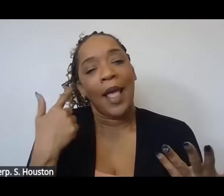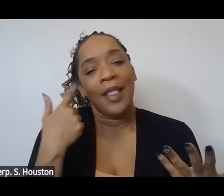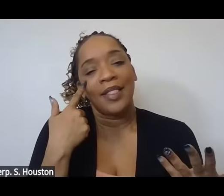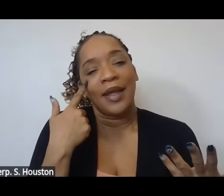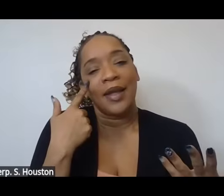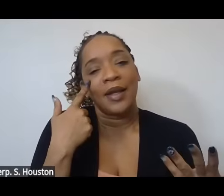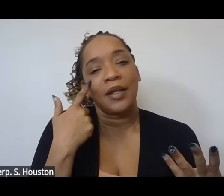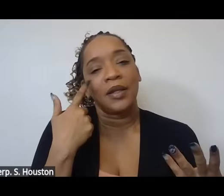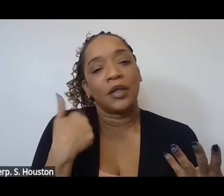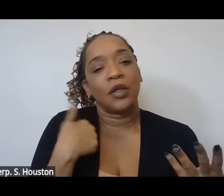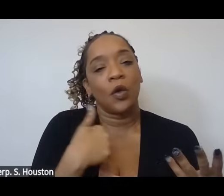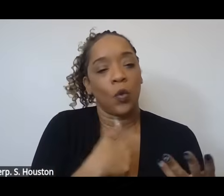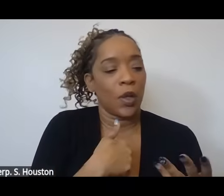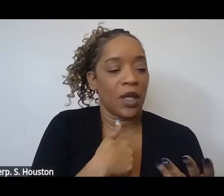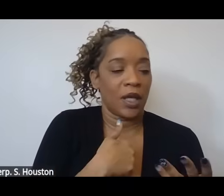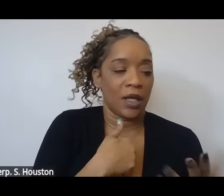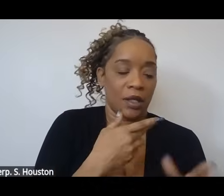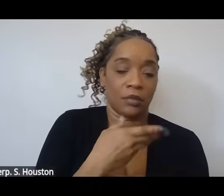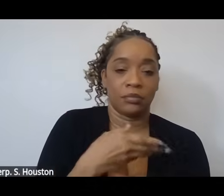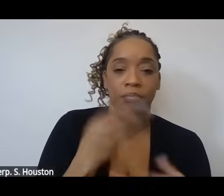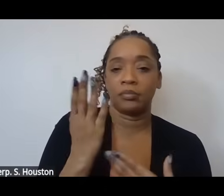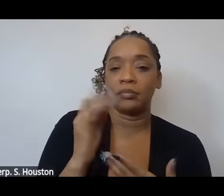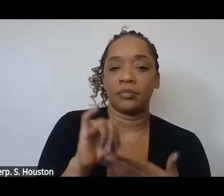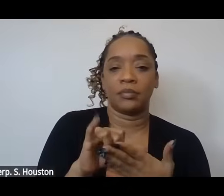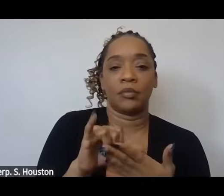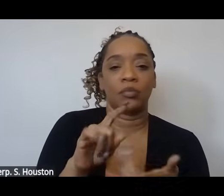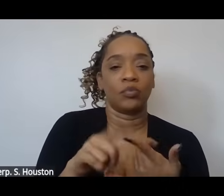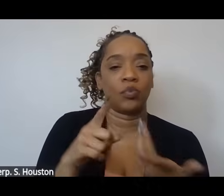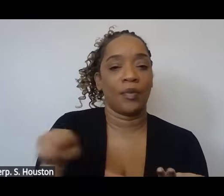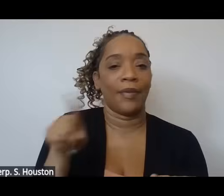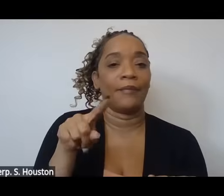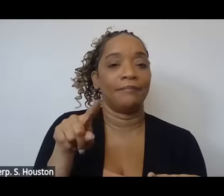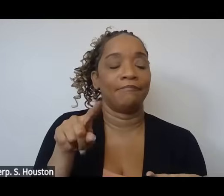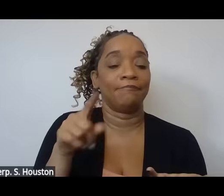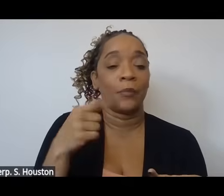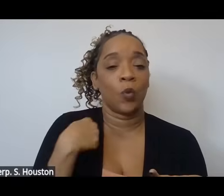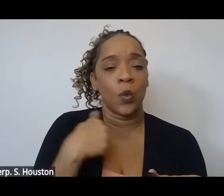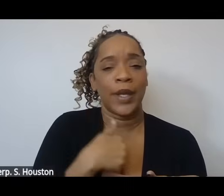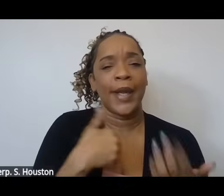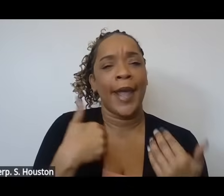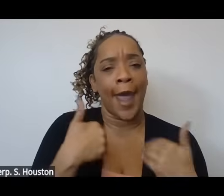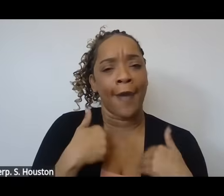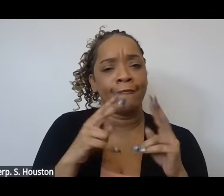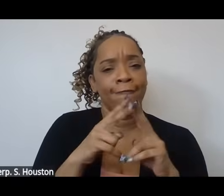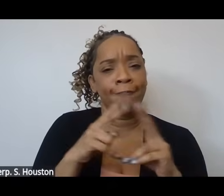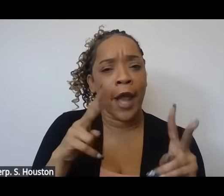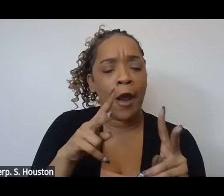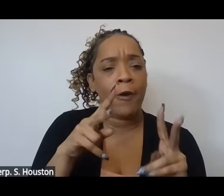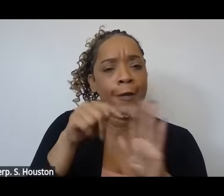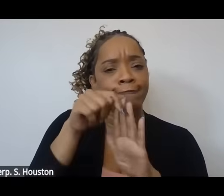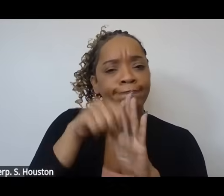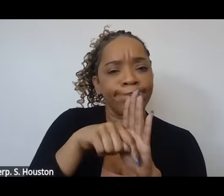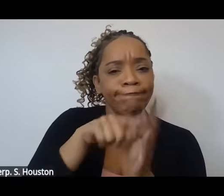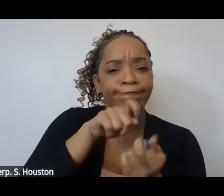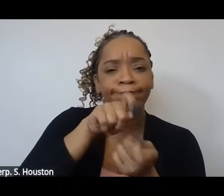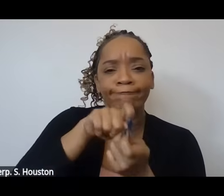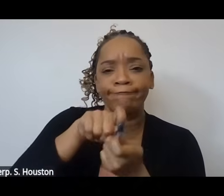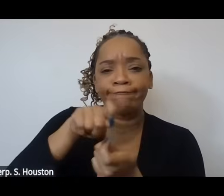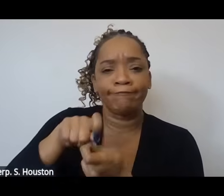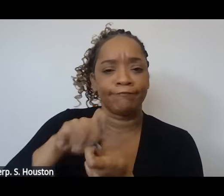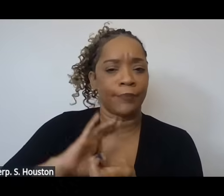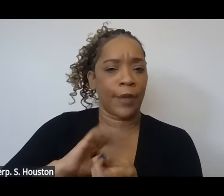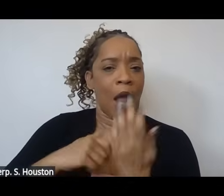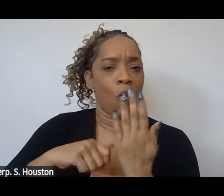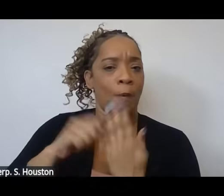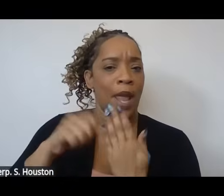candidates in the ballot question. I mean, we have really very detailed manuals, which are there for